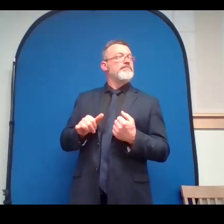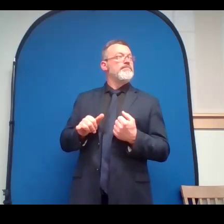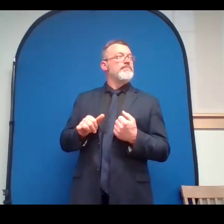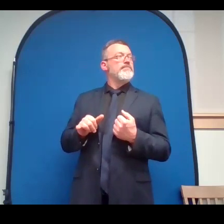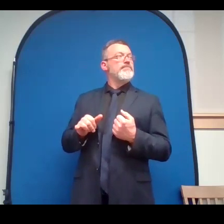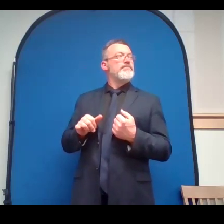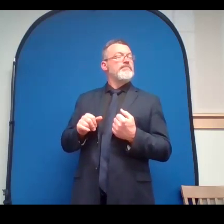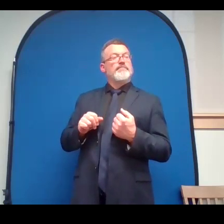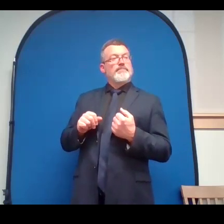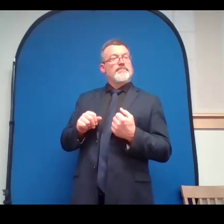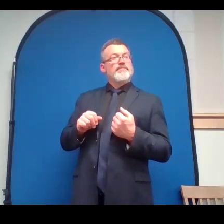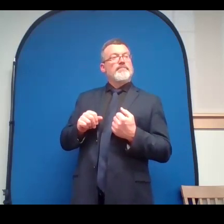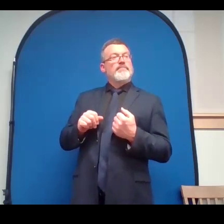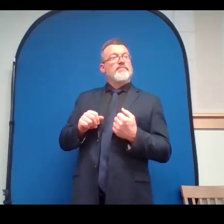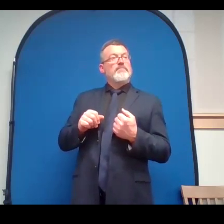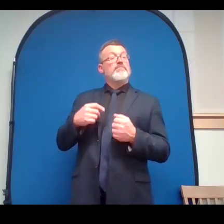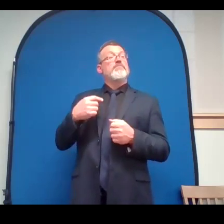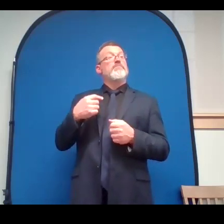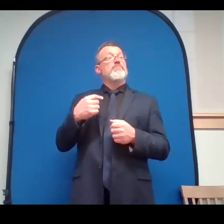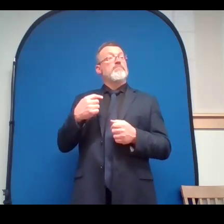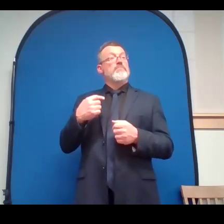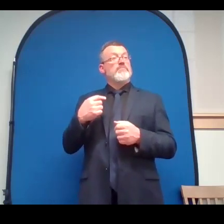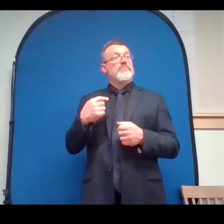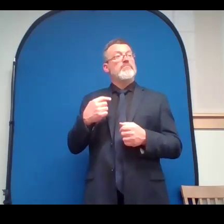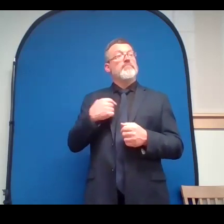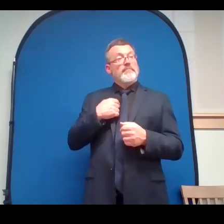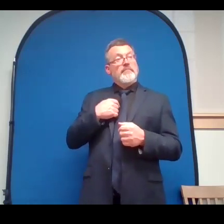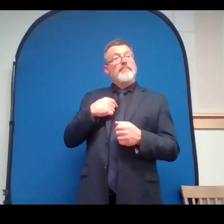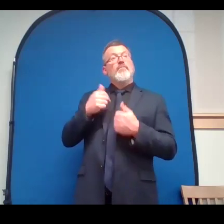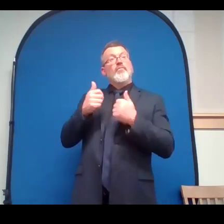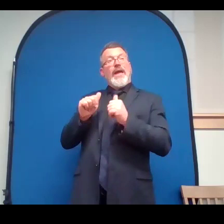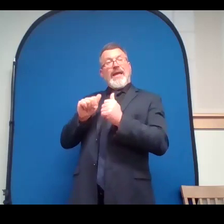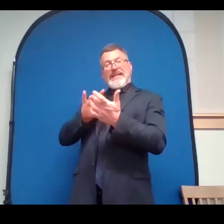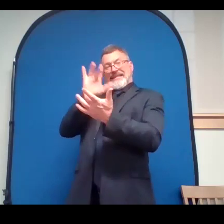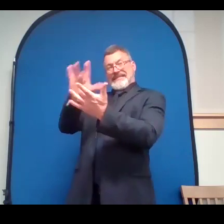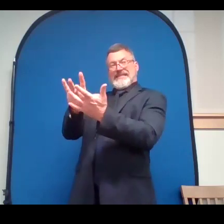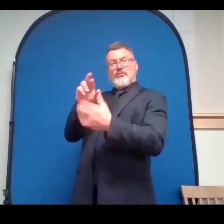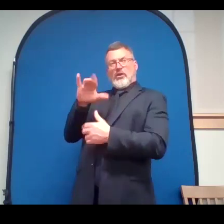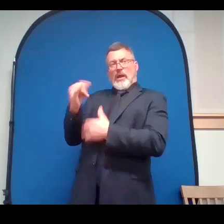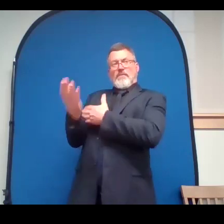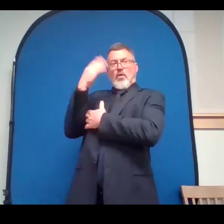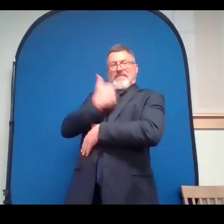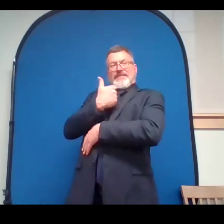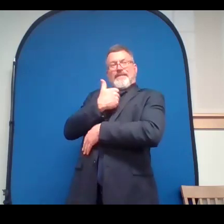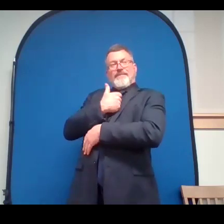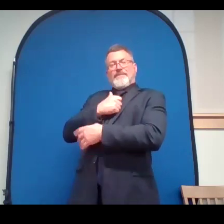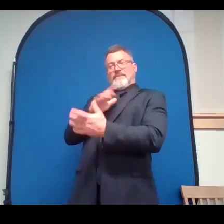Then I did attempt to contact Sergeant Card that morning, called and left a message.